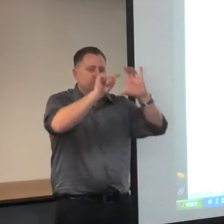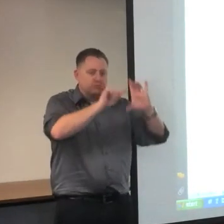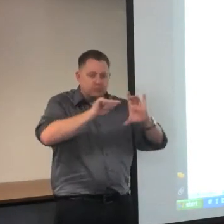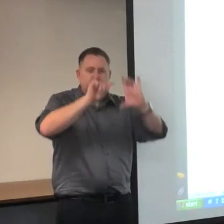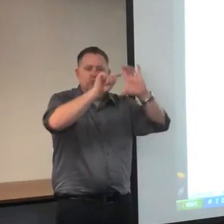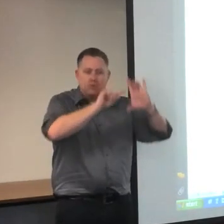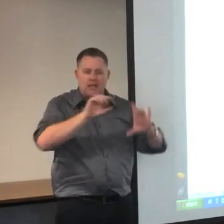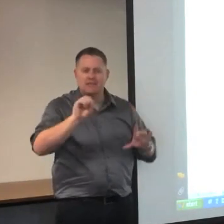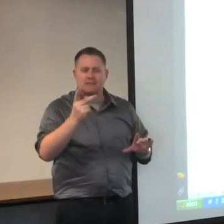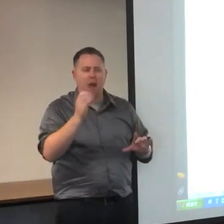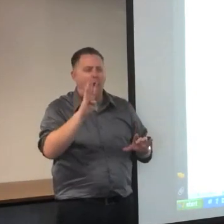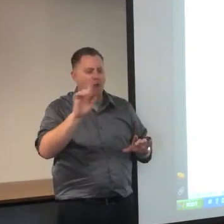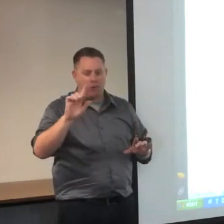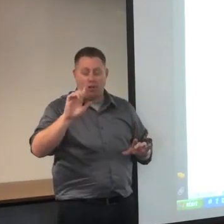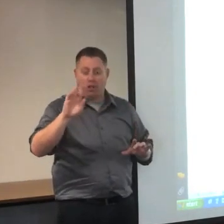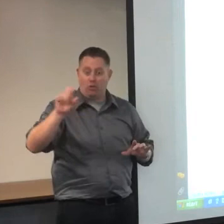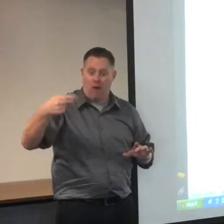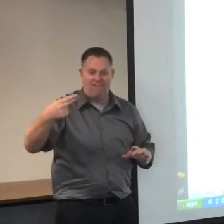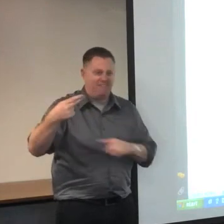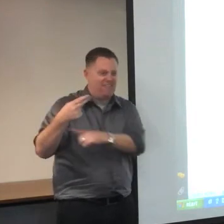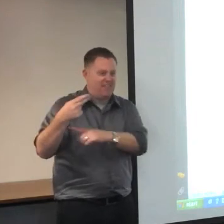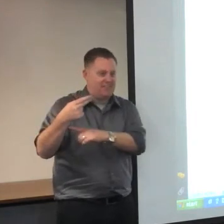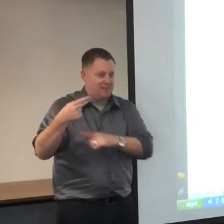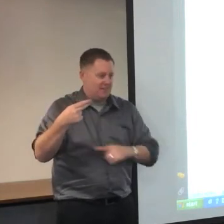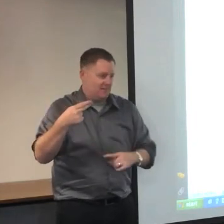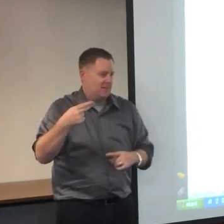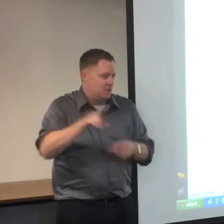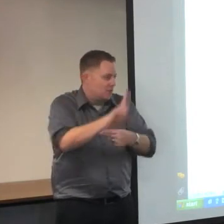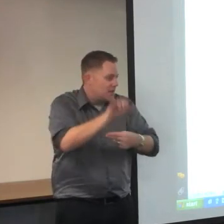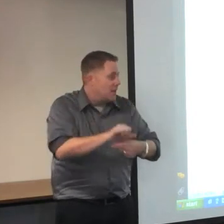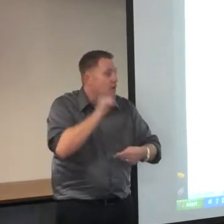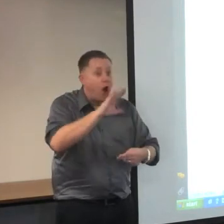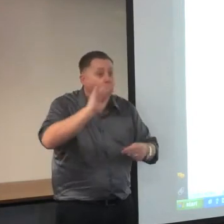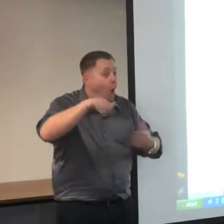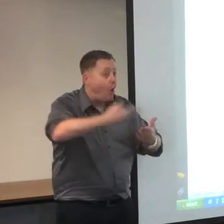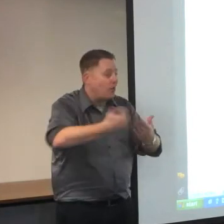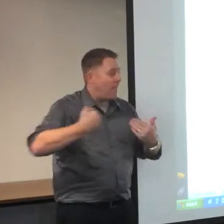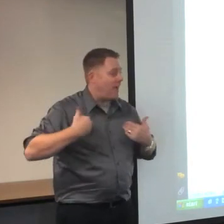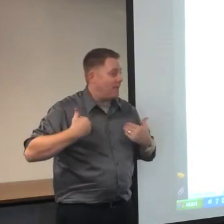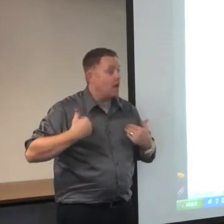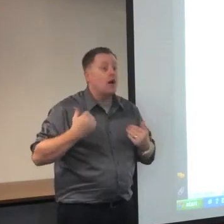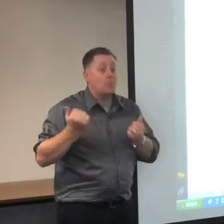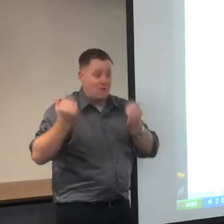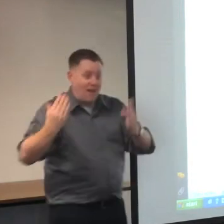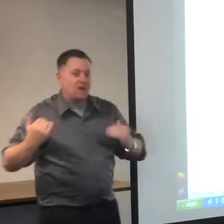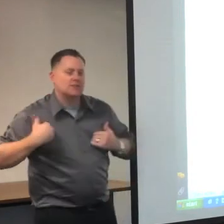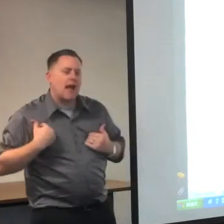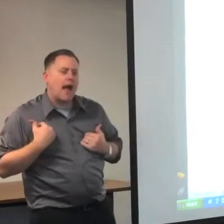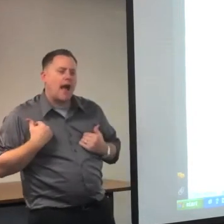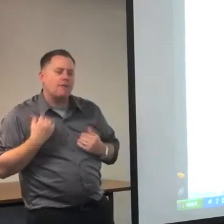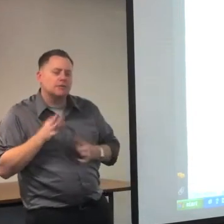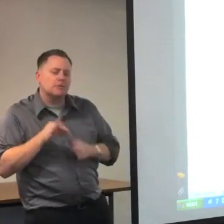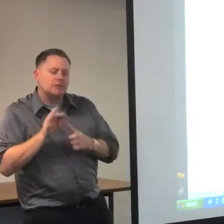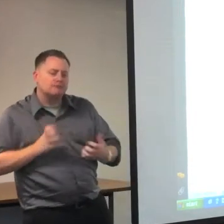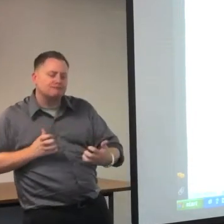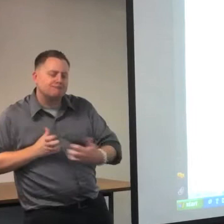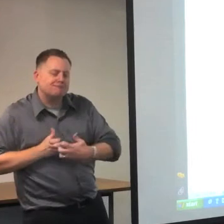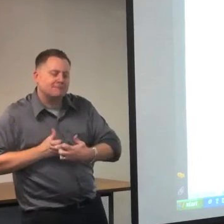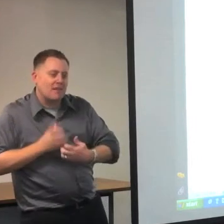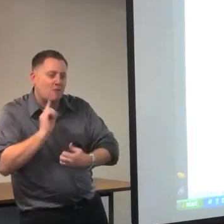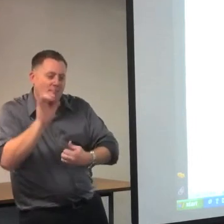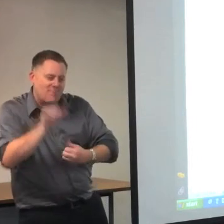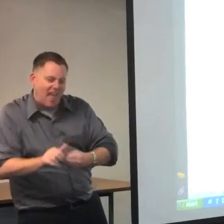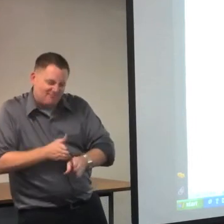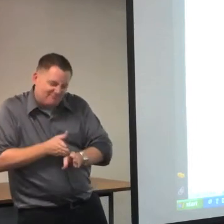which isn't something that everybody in this room has. And there will come times when providers have a special niche that's going to meet a